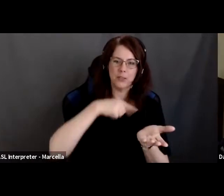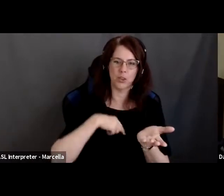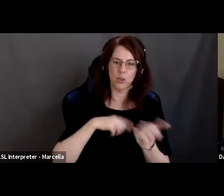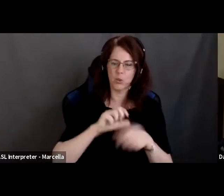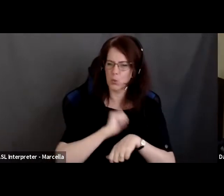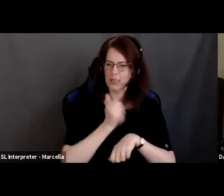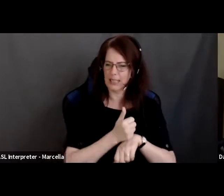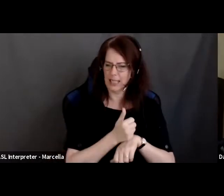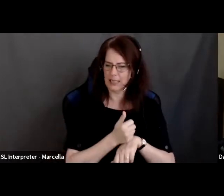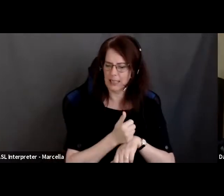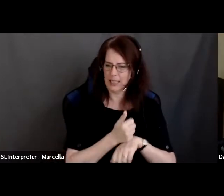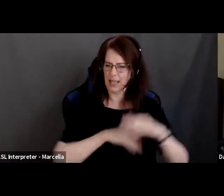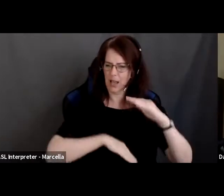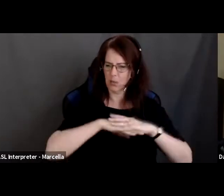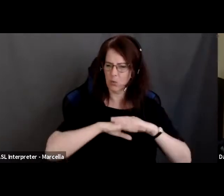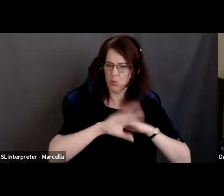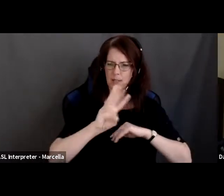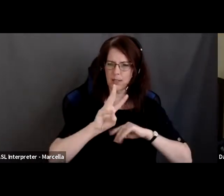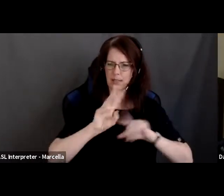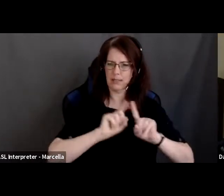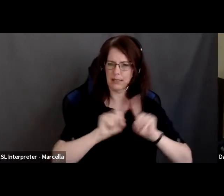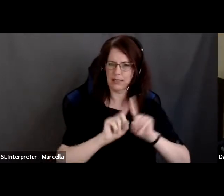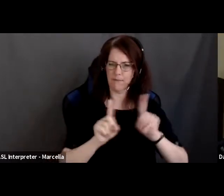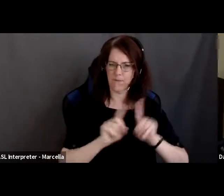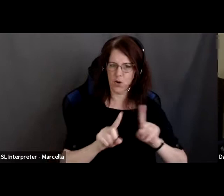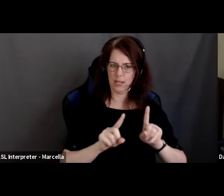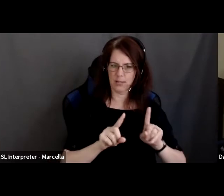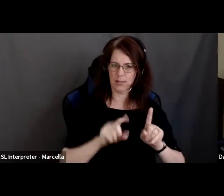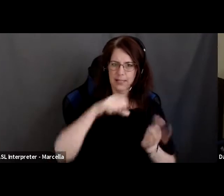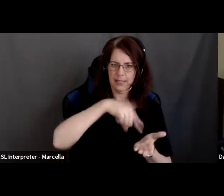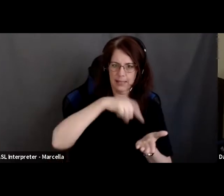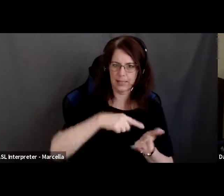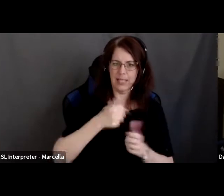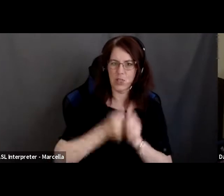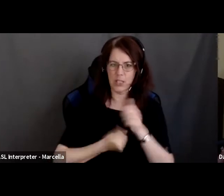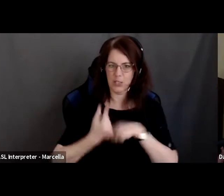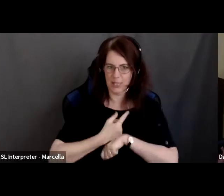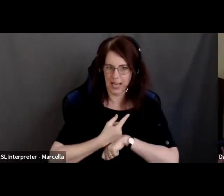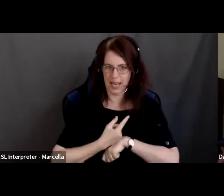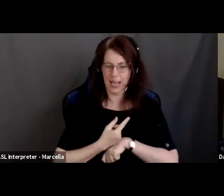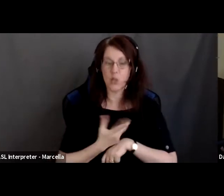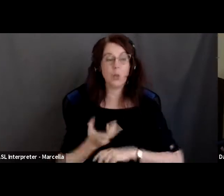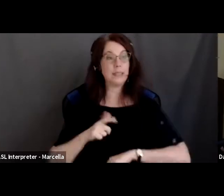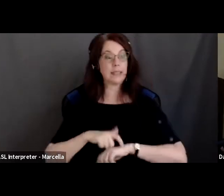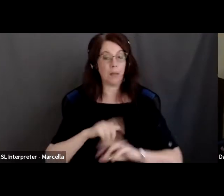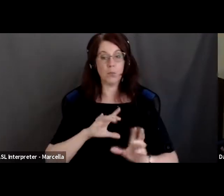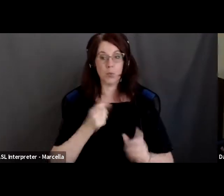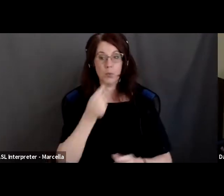I think, up to 6 different dispensations per day. So when it's time to take your